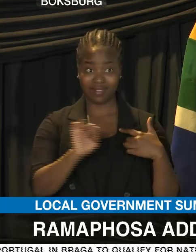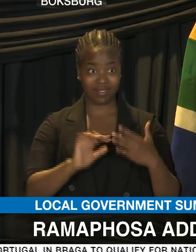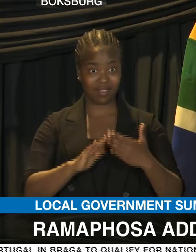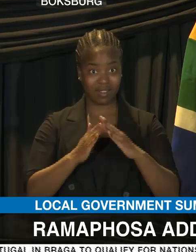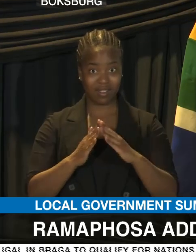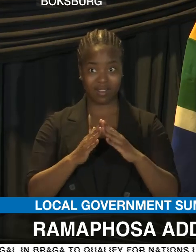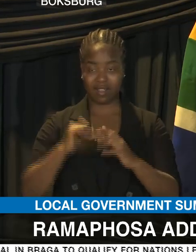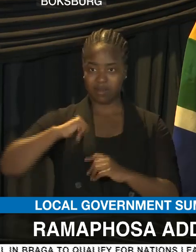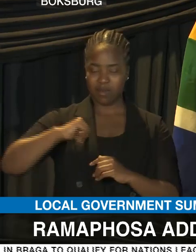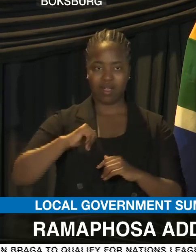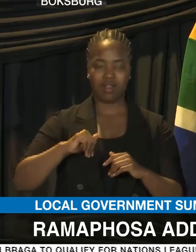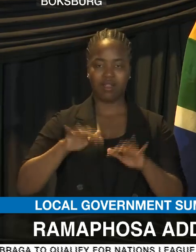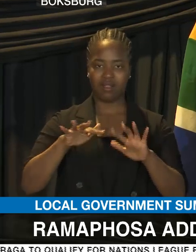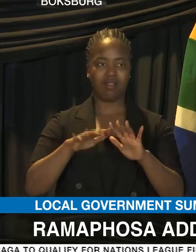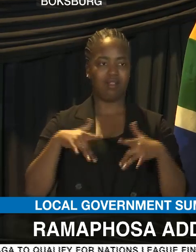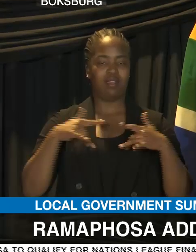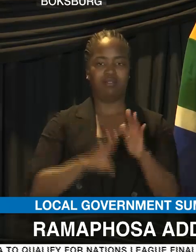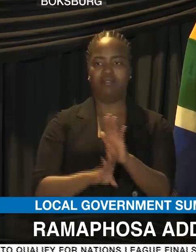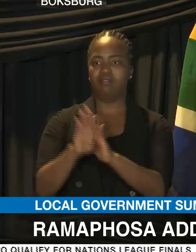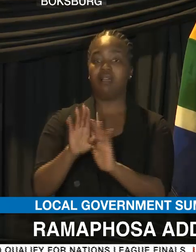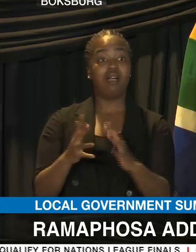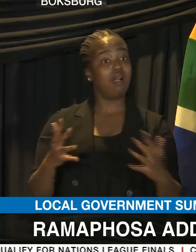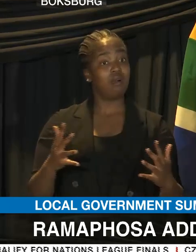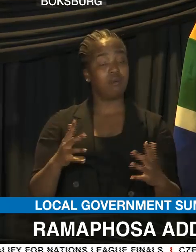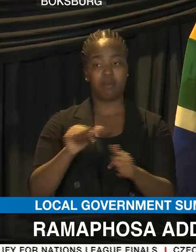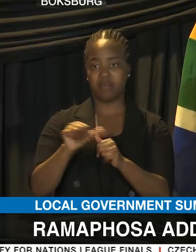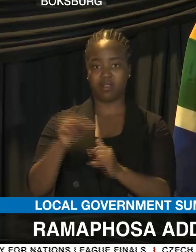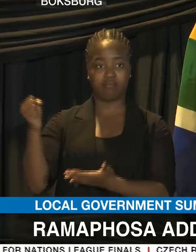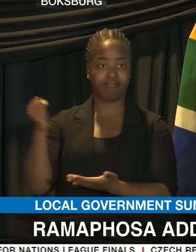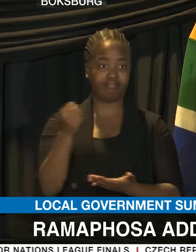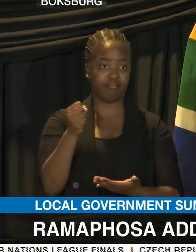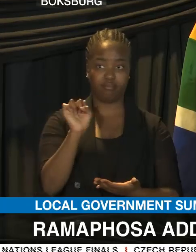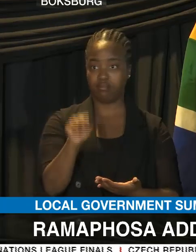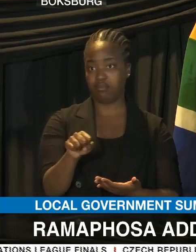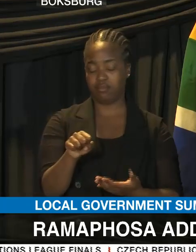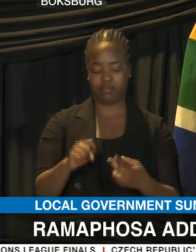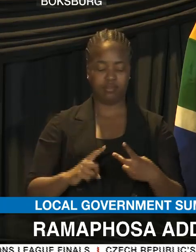local government through better funding